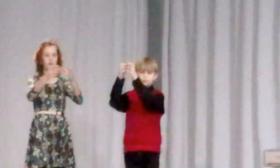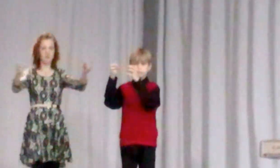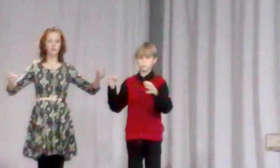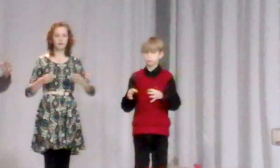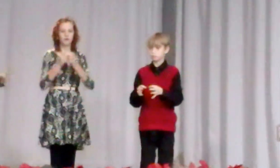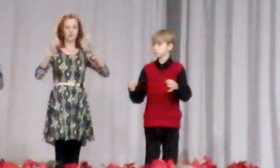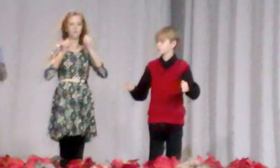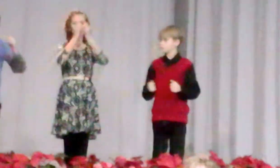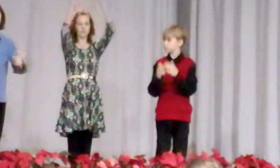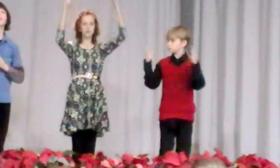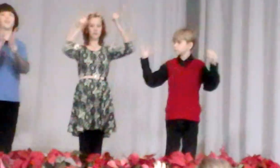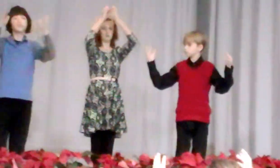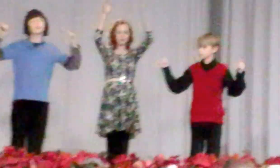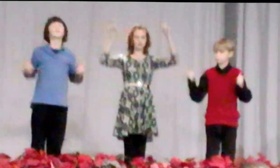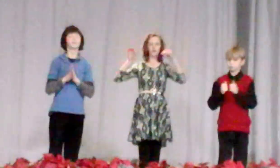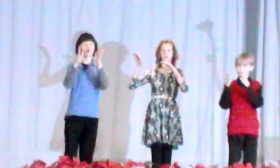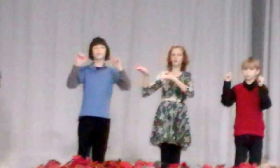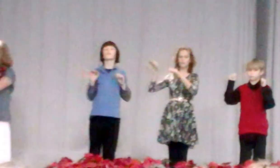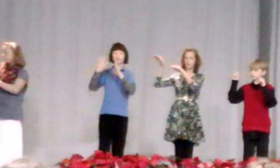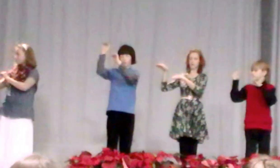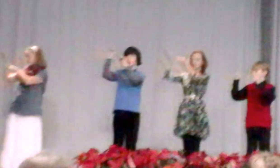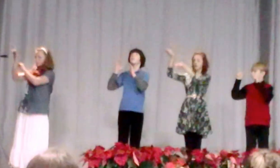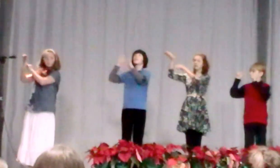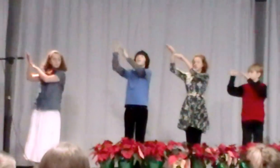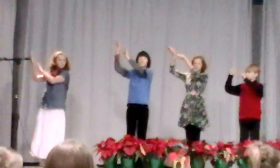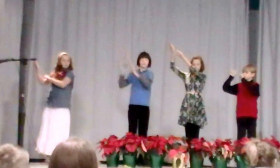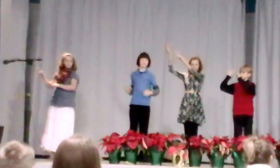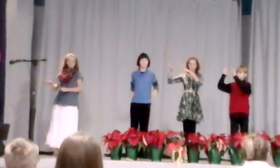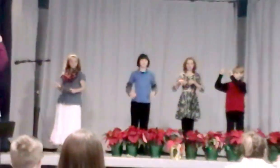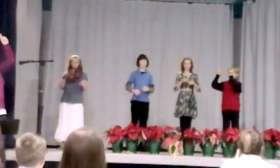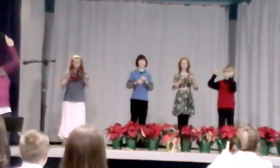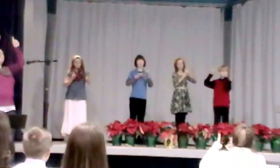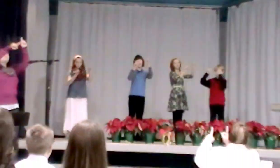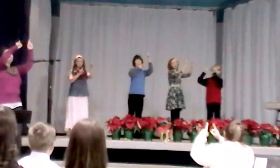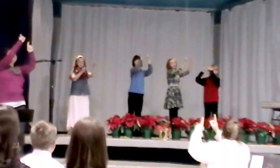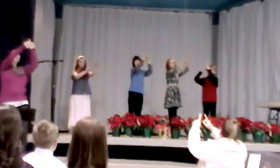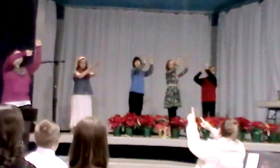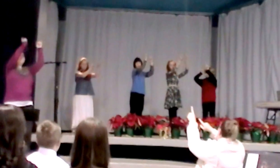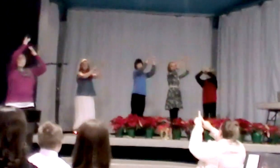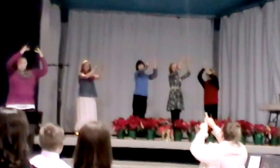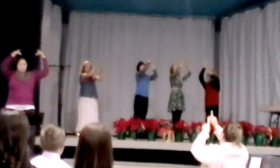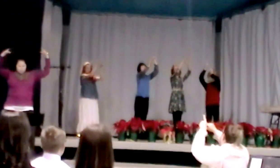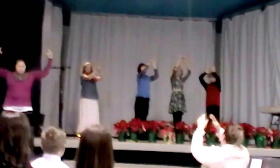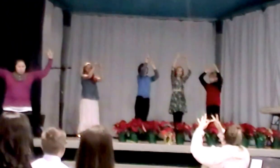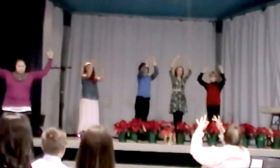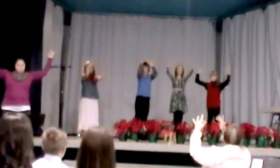field and fountain, moor and mountain, following yonder stars.